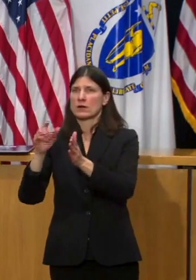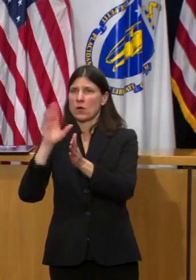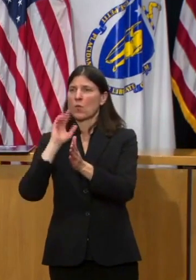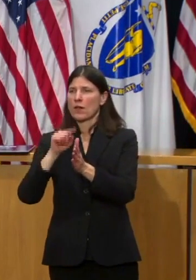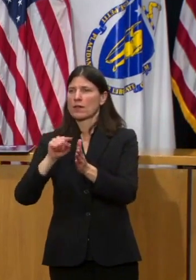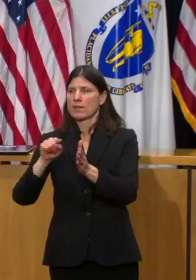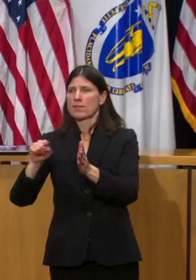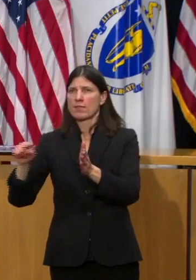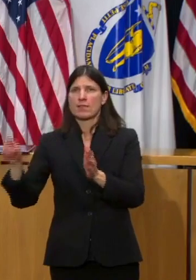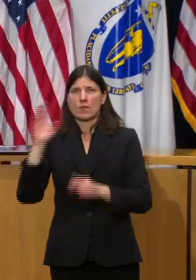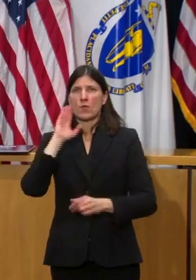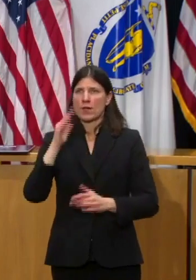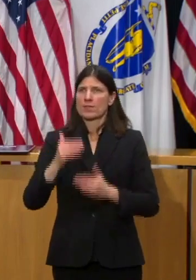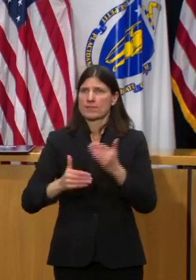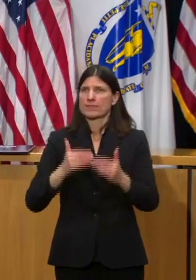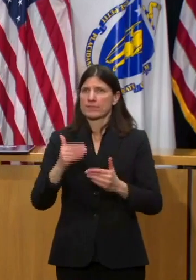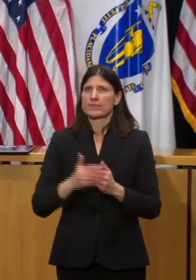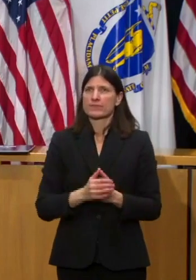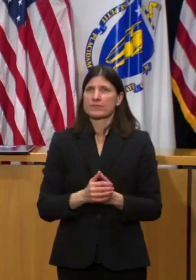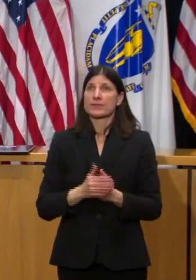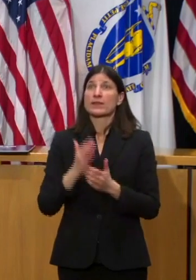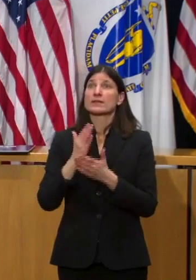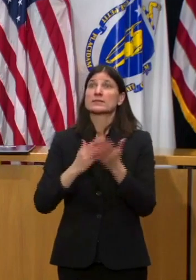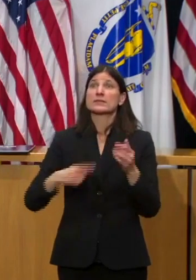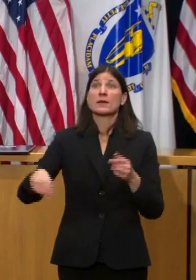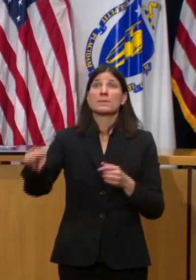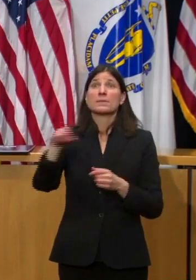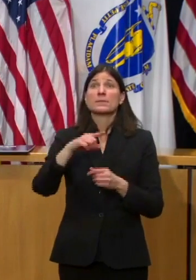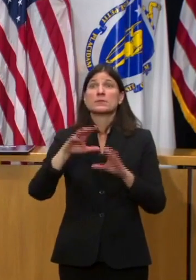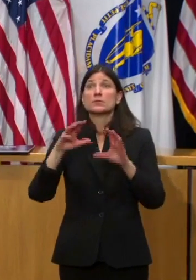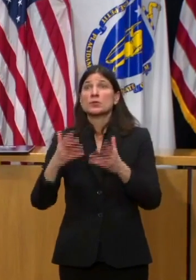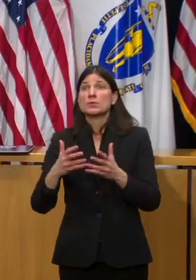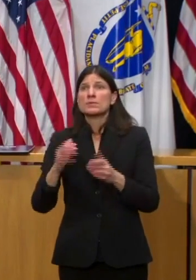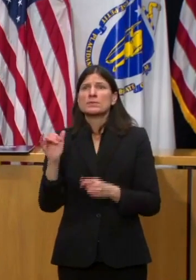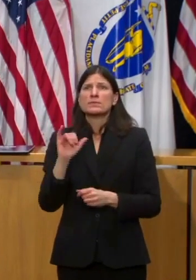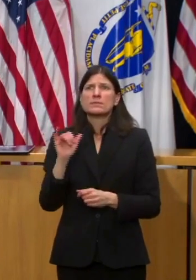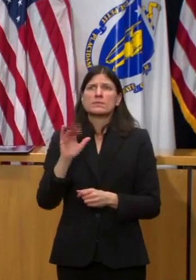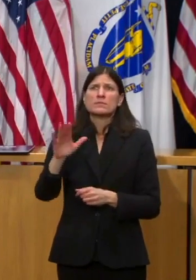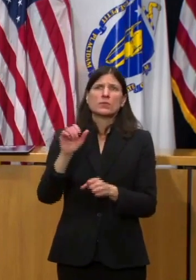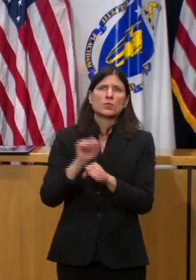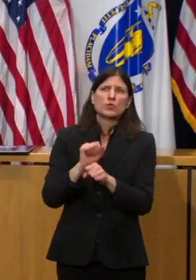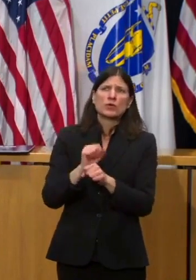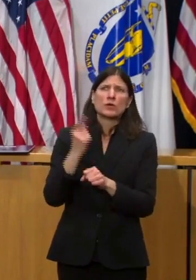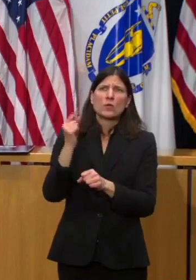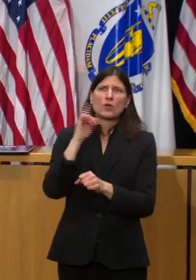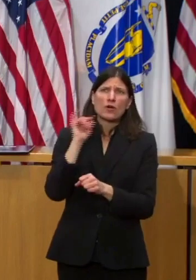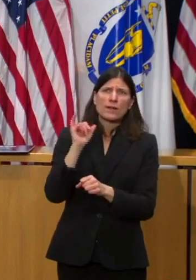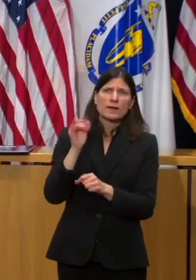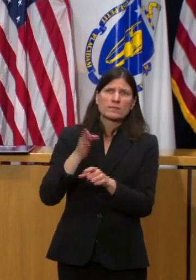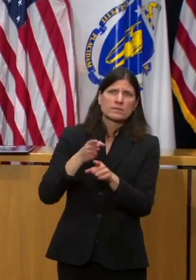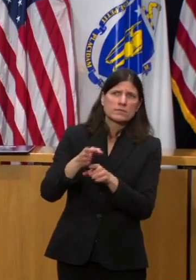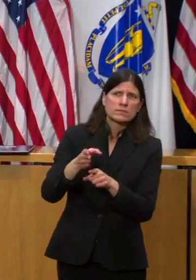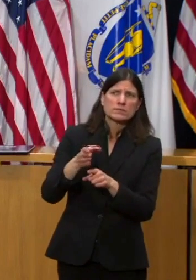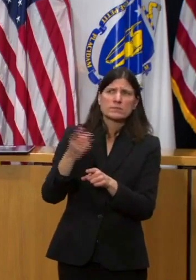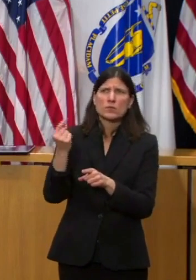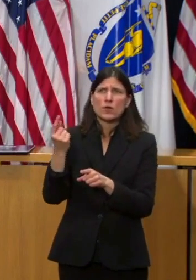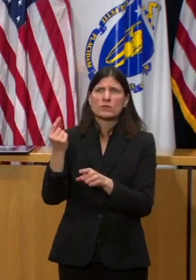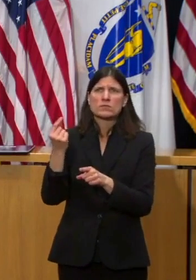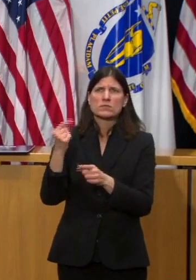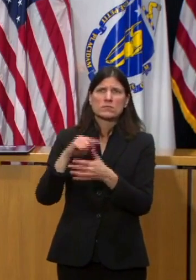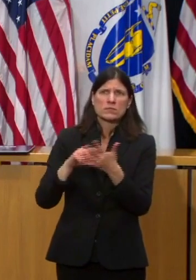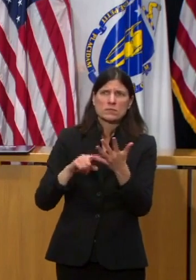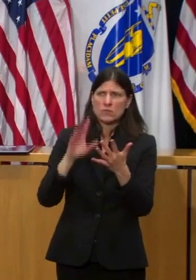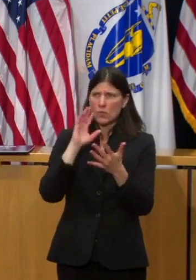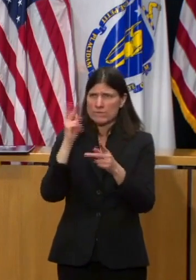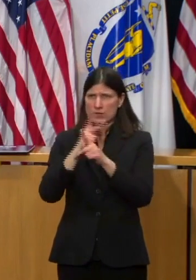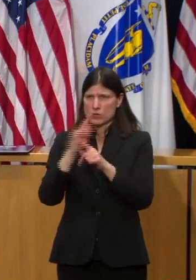obviously, you're going to get into populations, hopefully at that point, that are mostly below the age of 65, because we will have dealt with, through